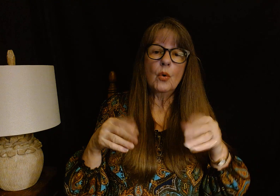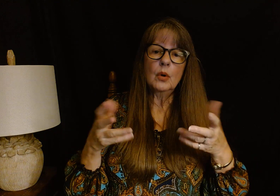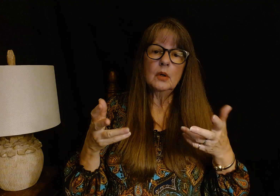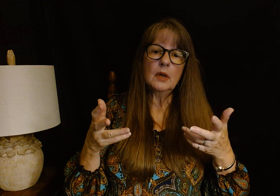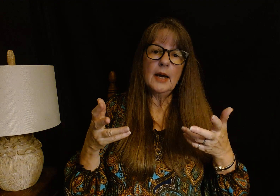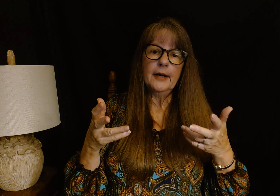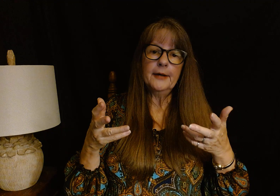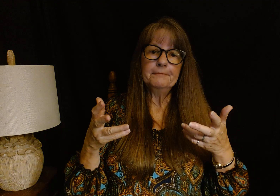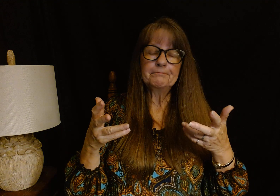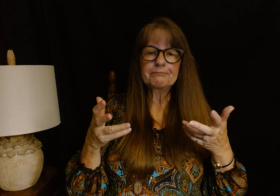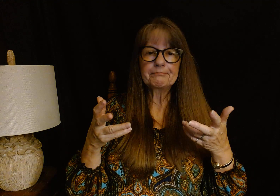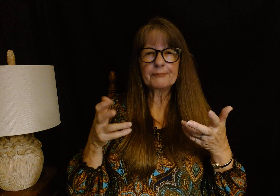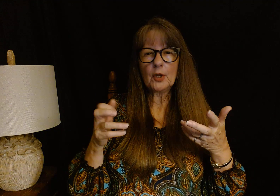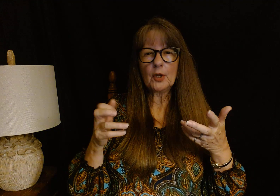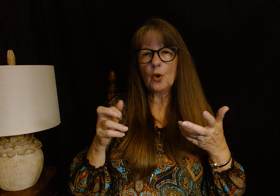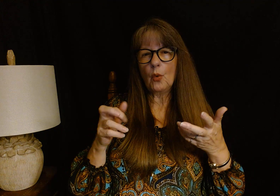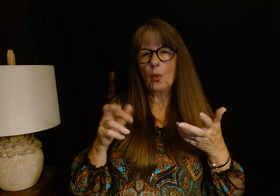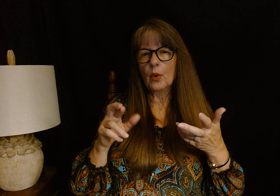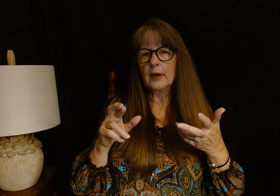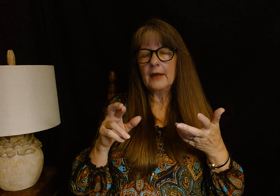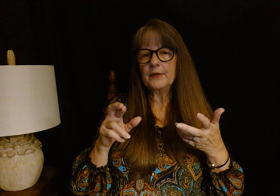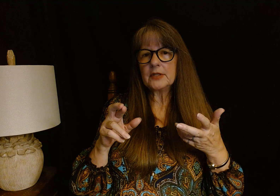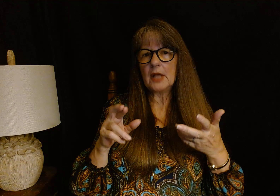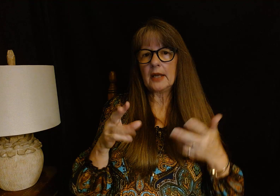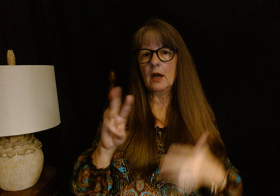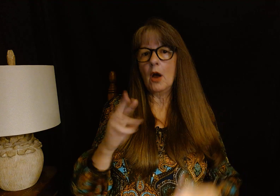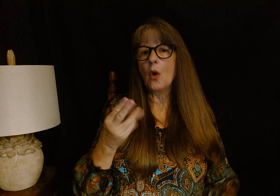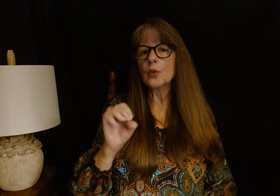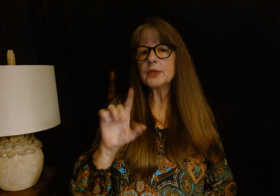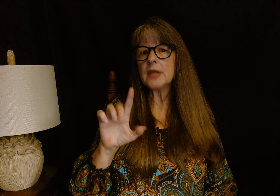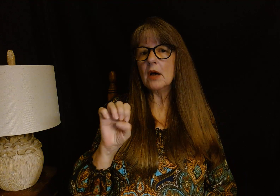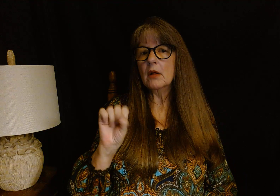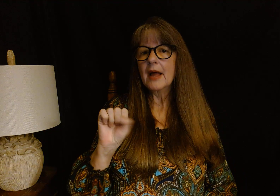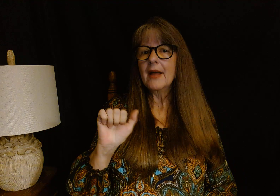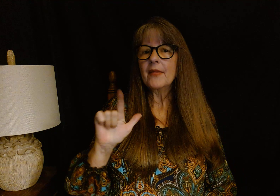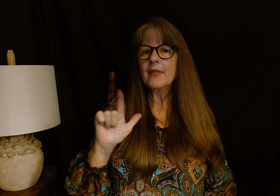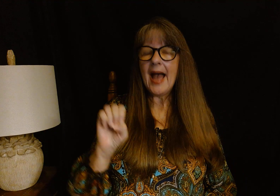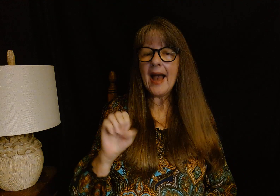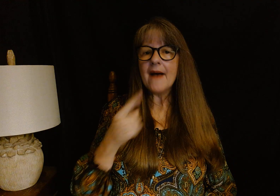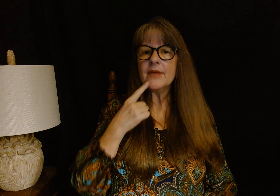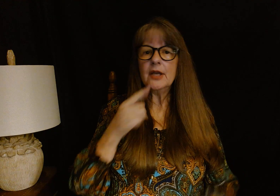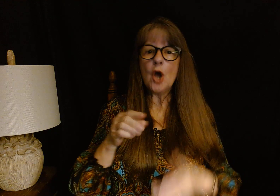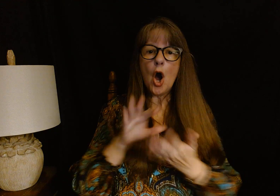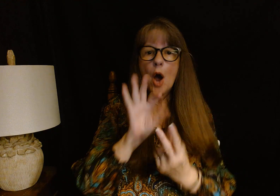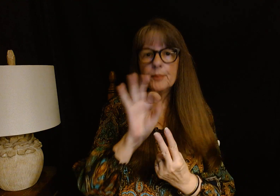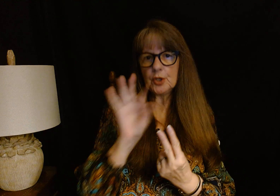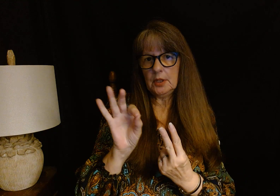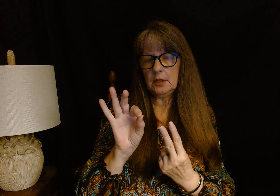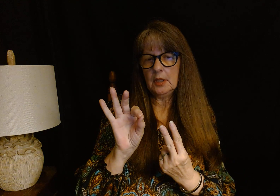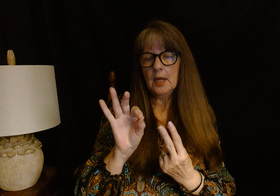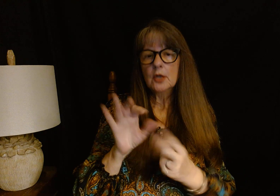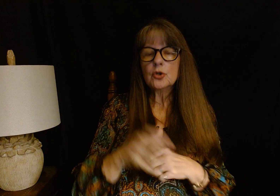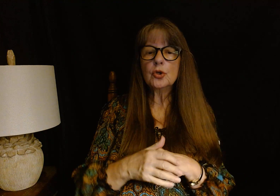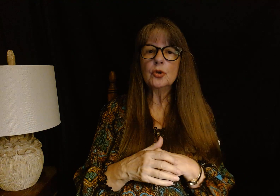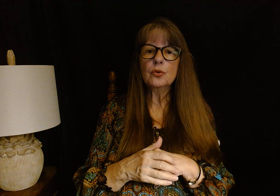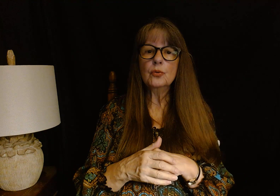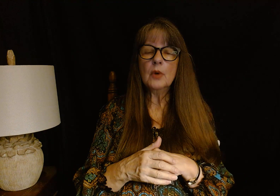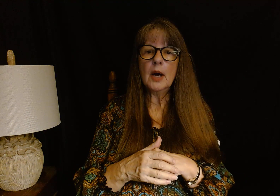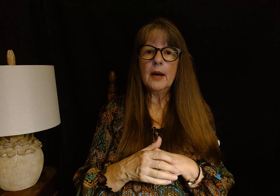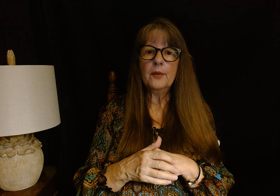or or if it's like a wholesale, they have an option to